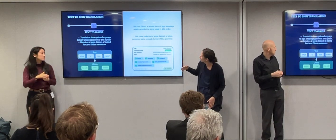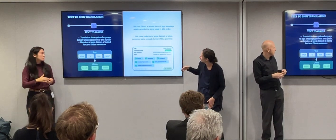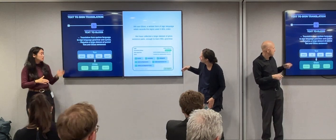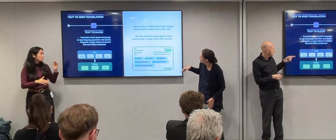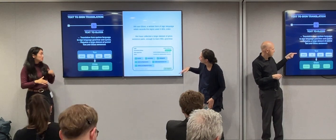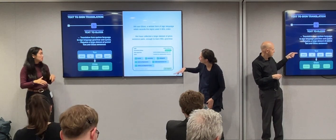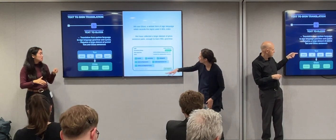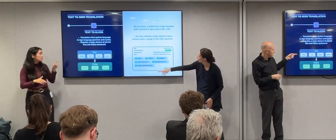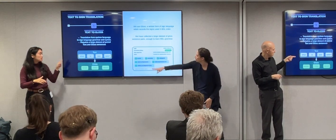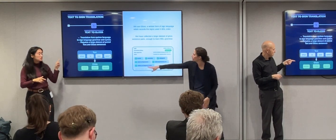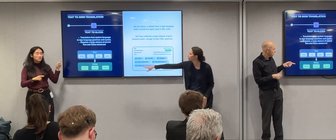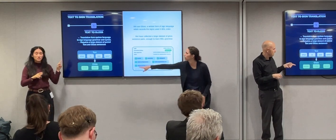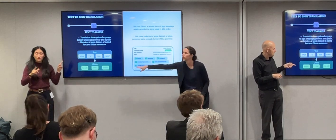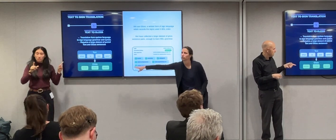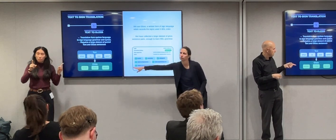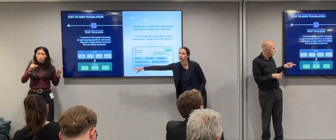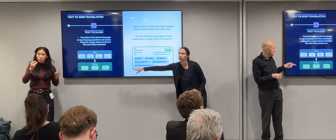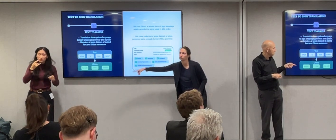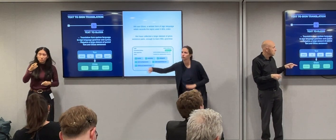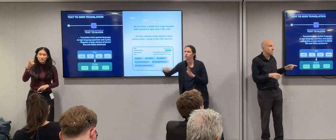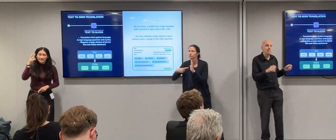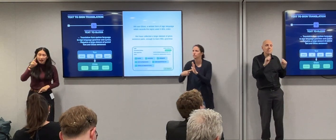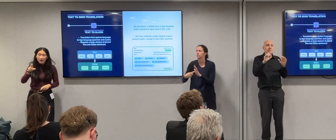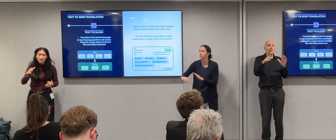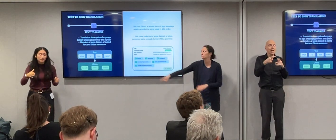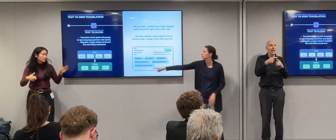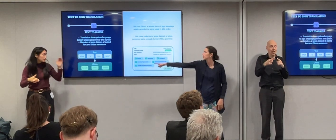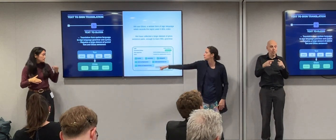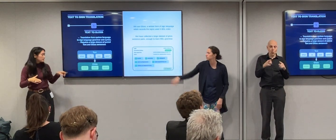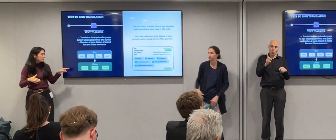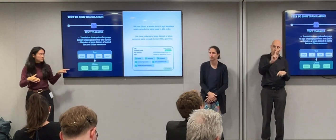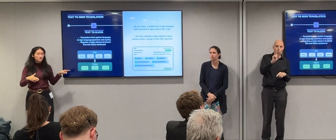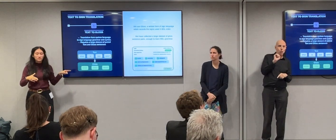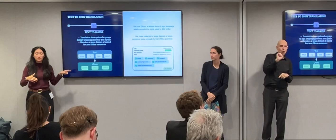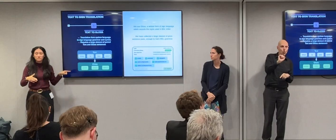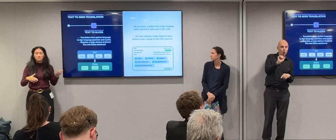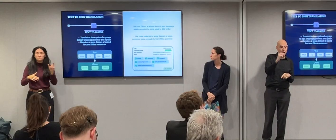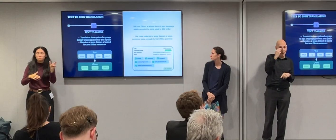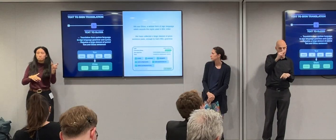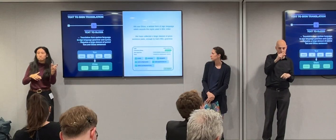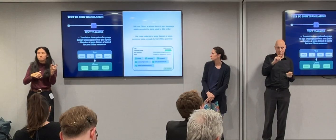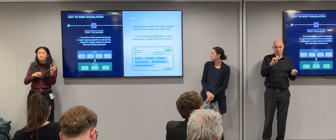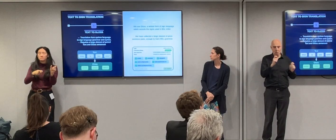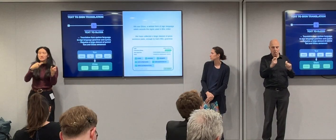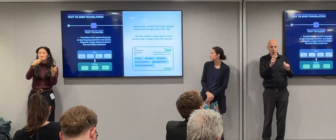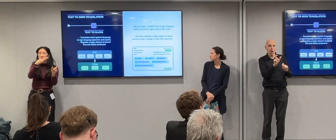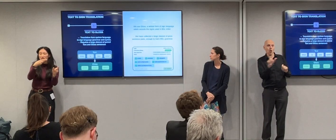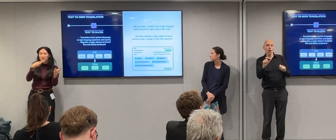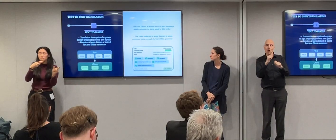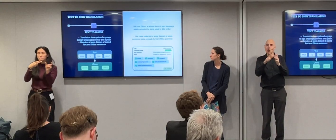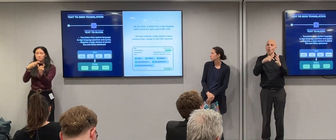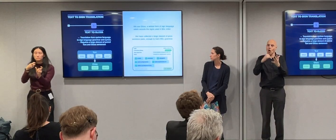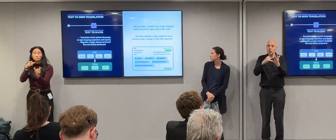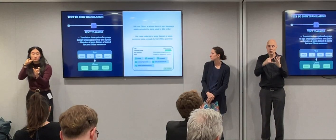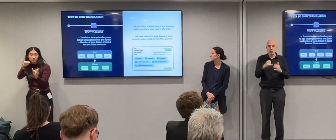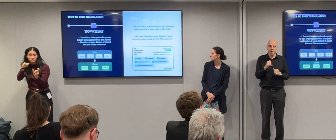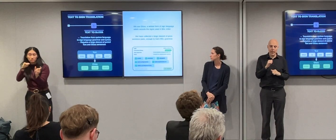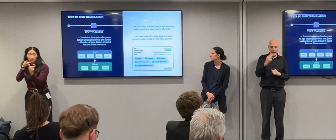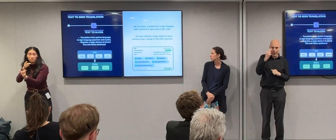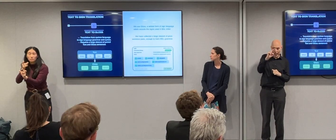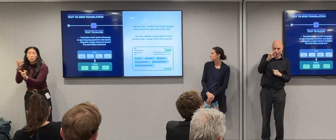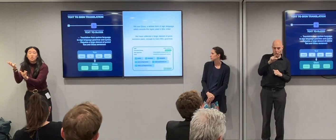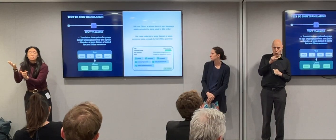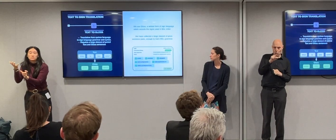name, translated into the sign language gloss of name, you, what. And so it's kind of listing out those